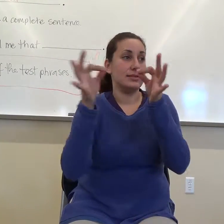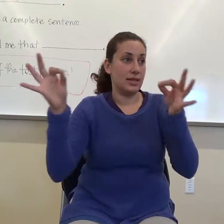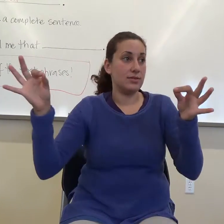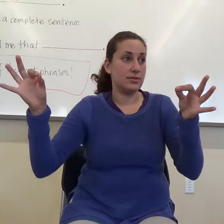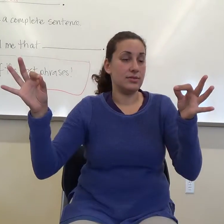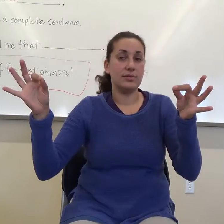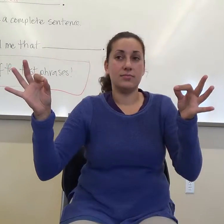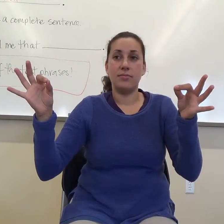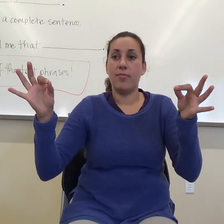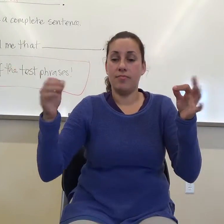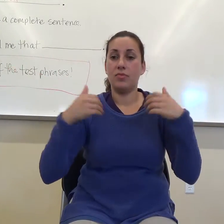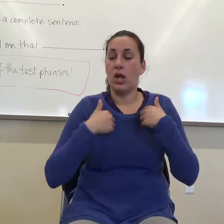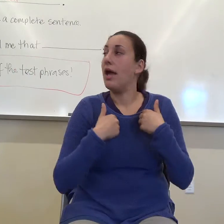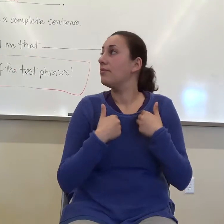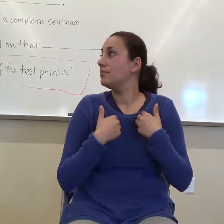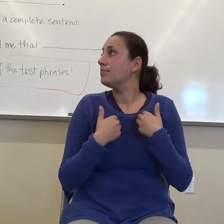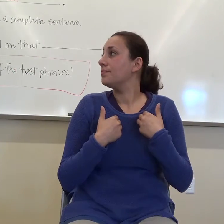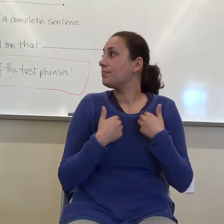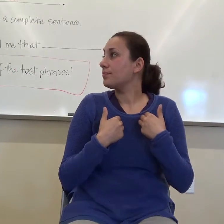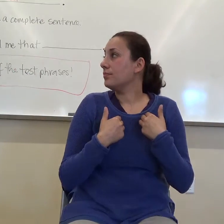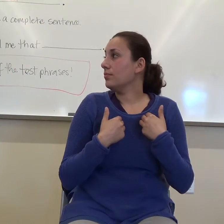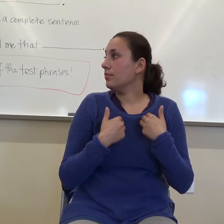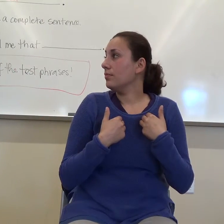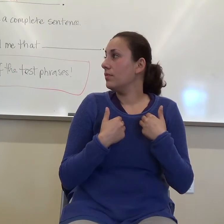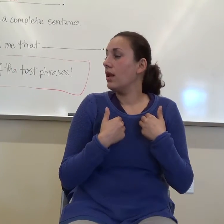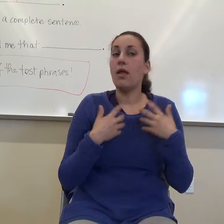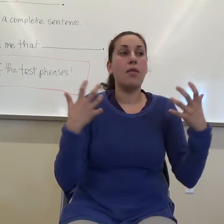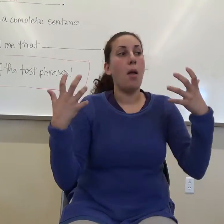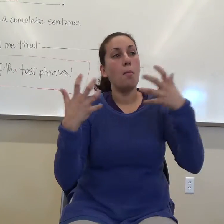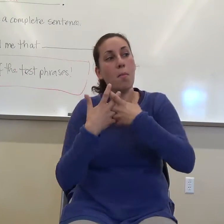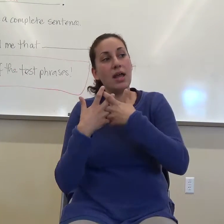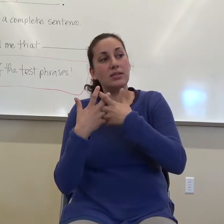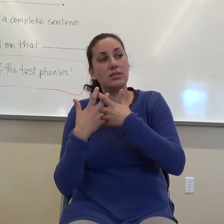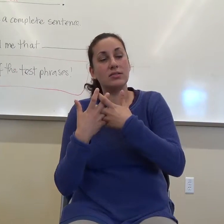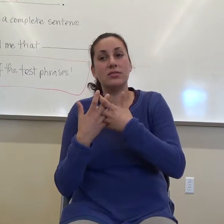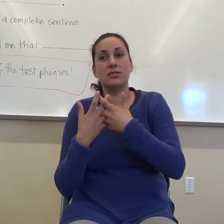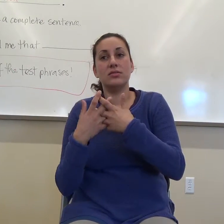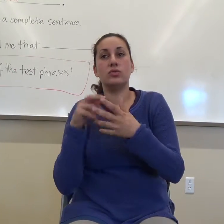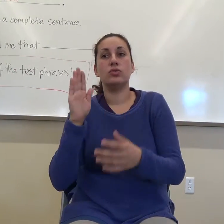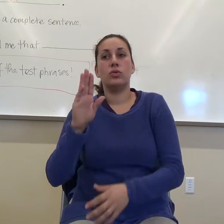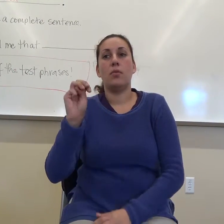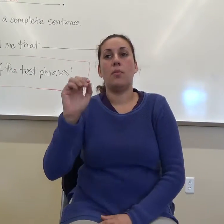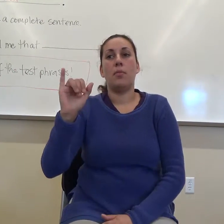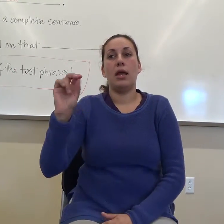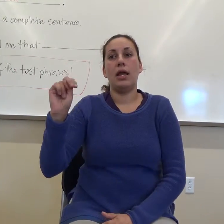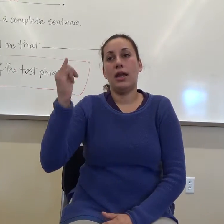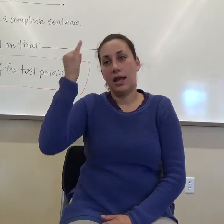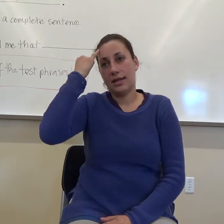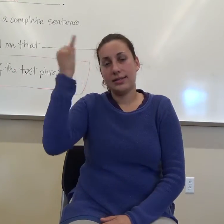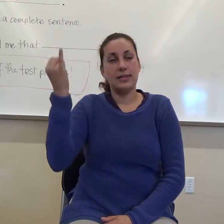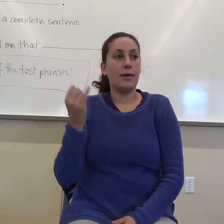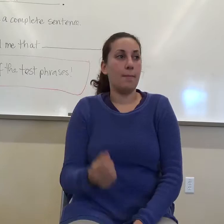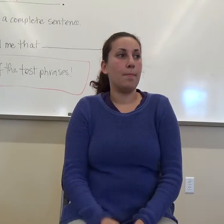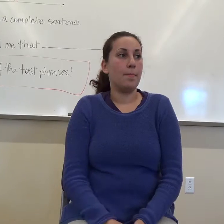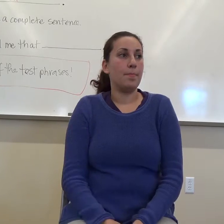list. It's the thing that's closest to our main idea. So here's the main idea.